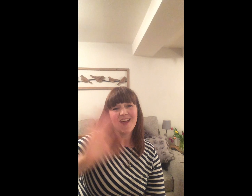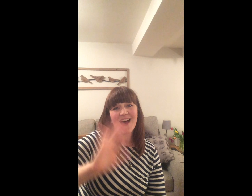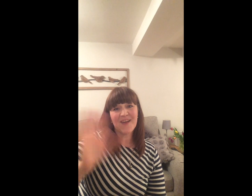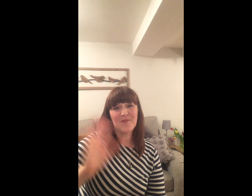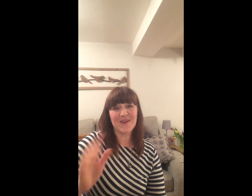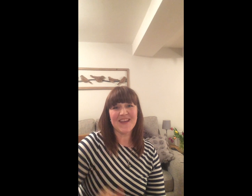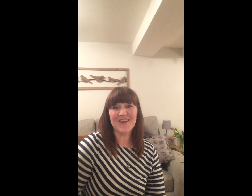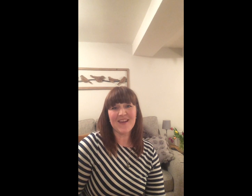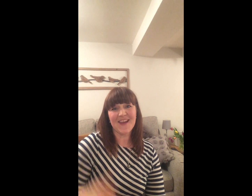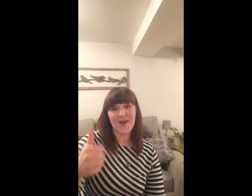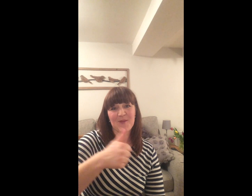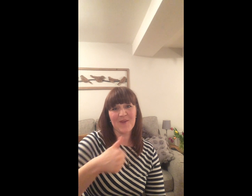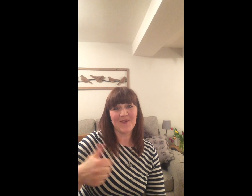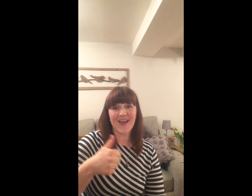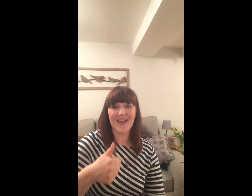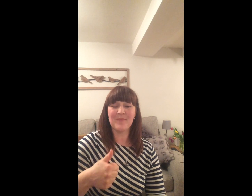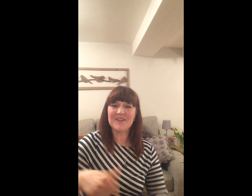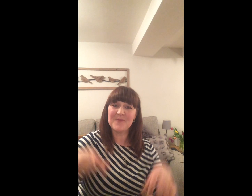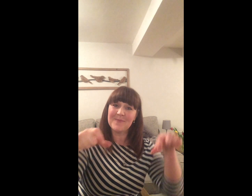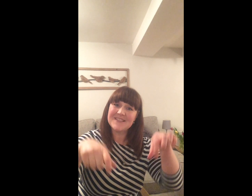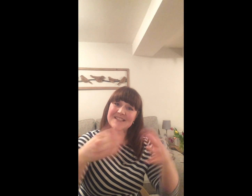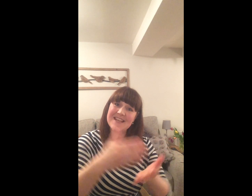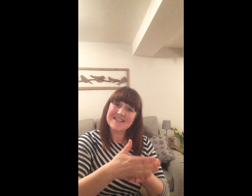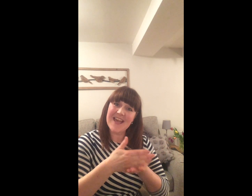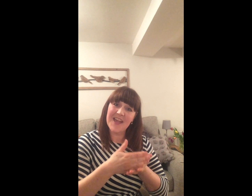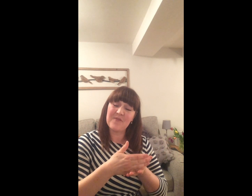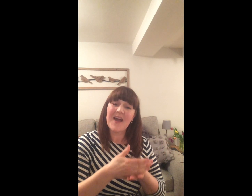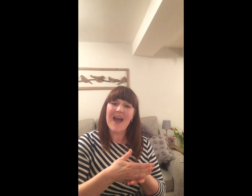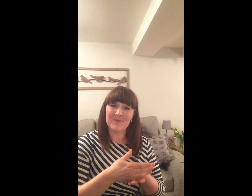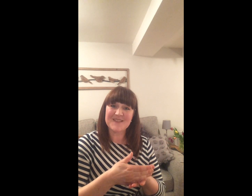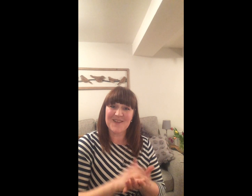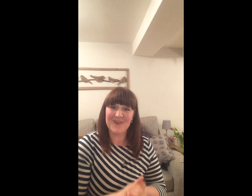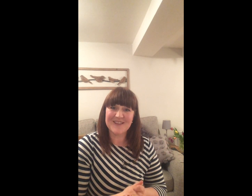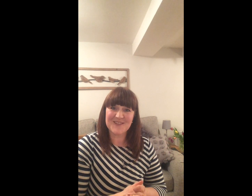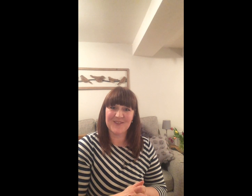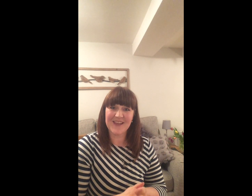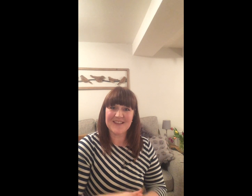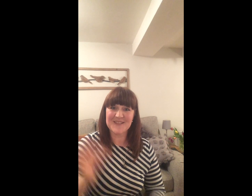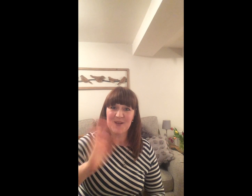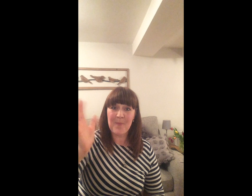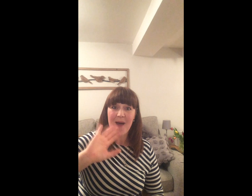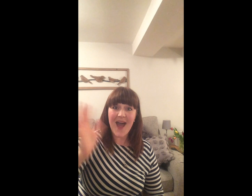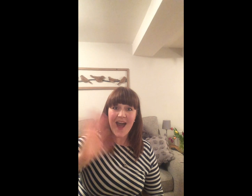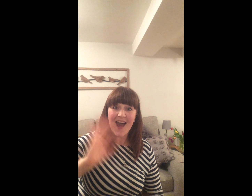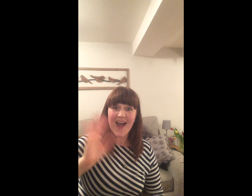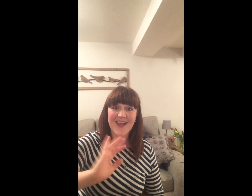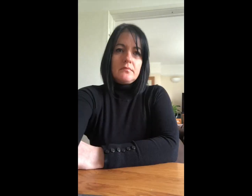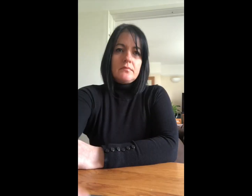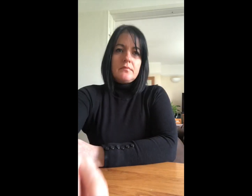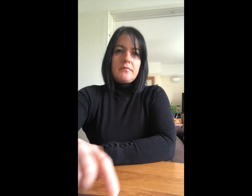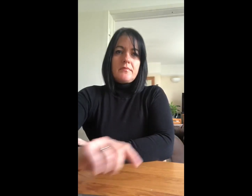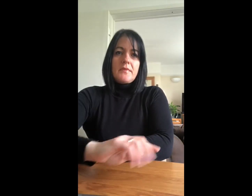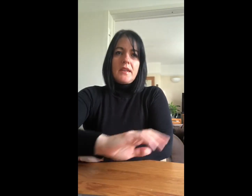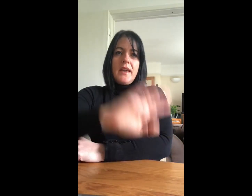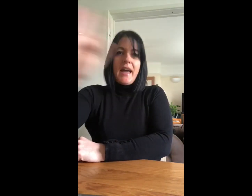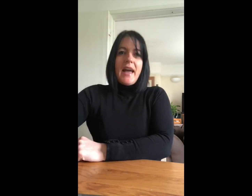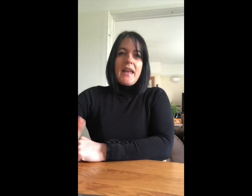Hi everybody, really hope you're okay. Please remember to stay safe, and we'll see you all in school again soon. Bye. Hi